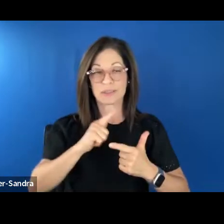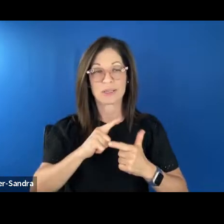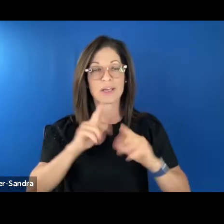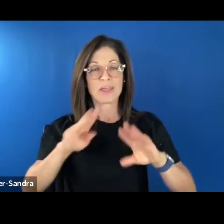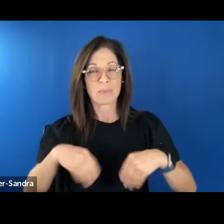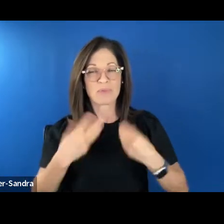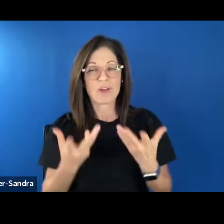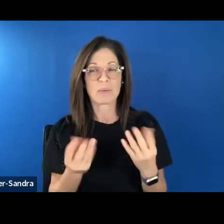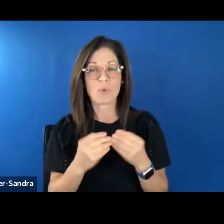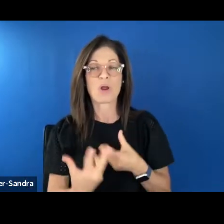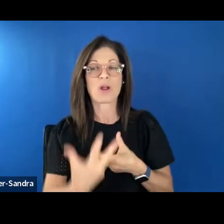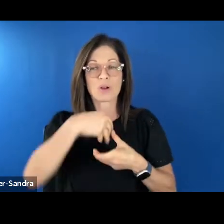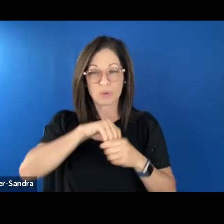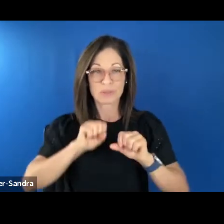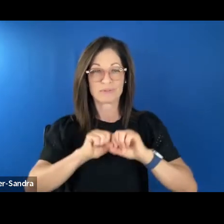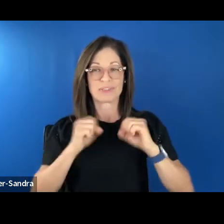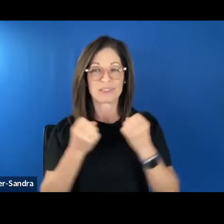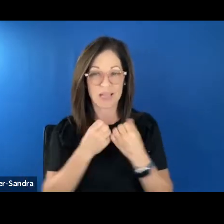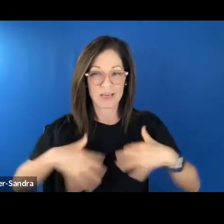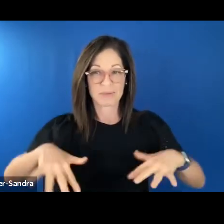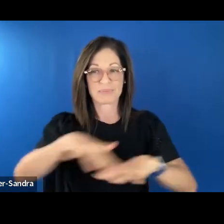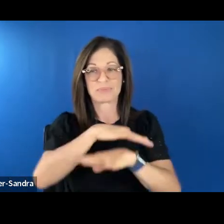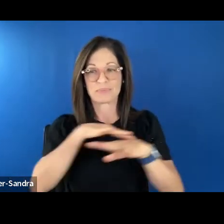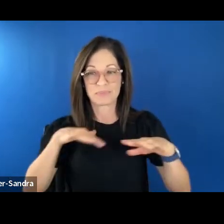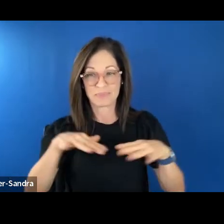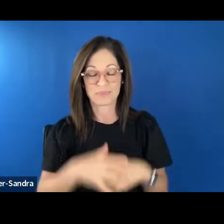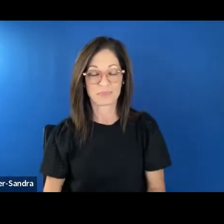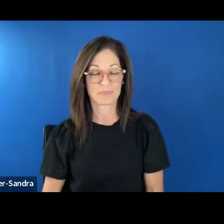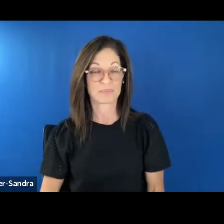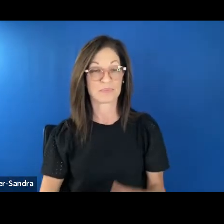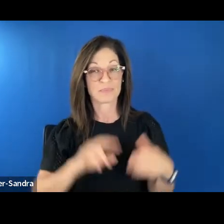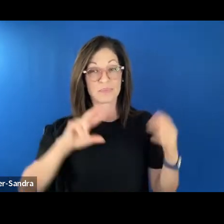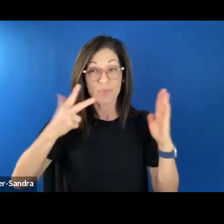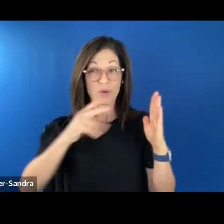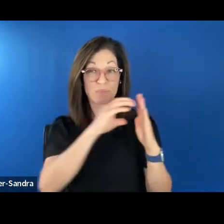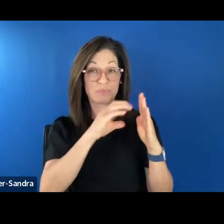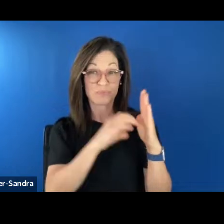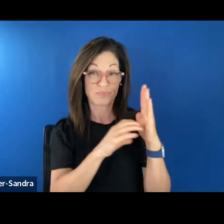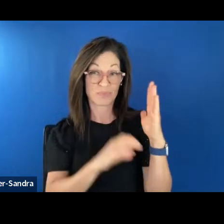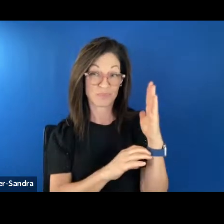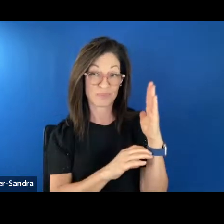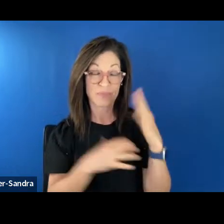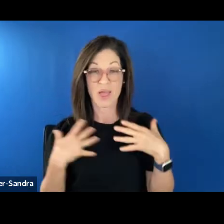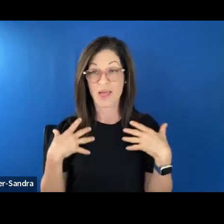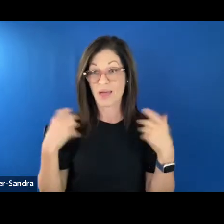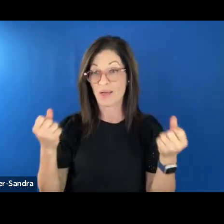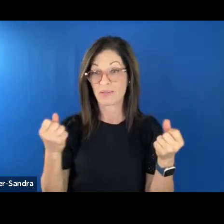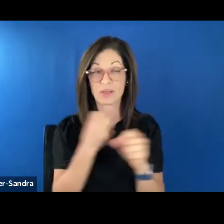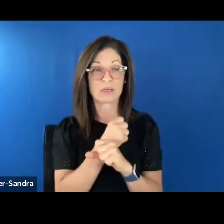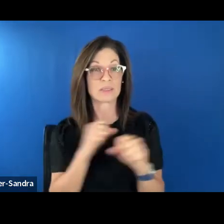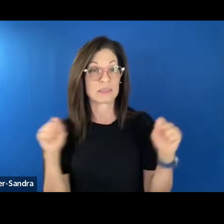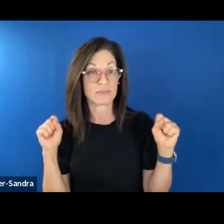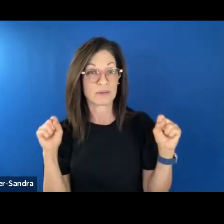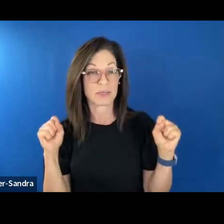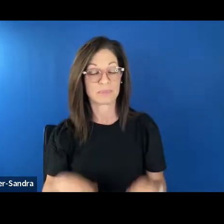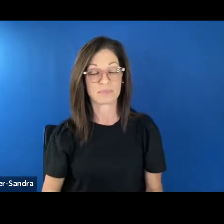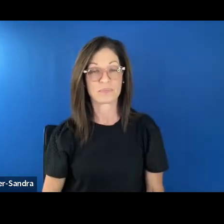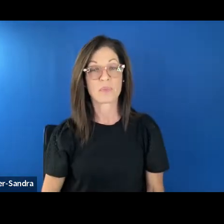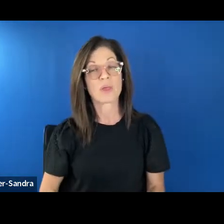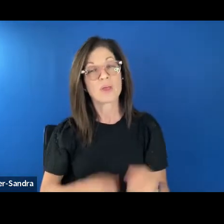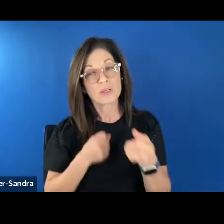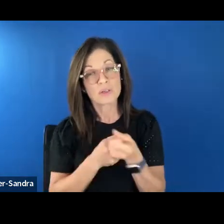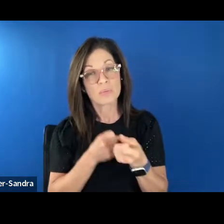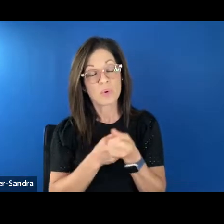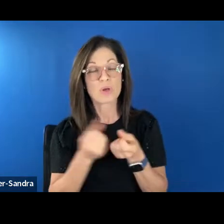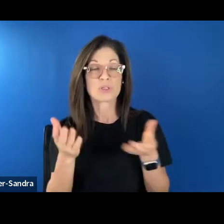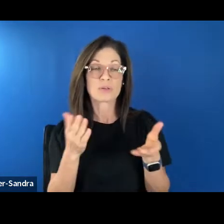more inclusive society. The third bullet point is health and safety. Support service